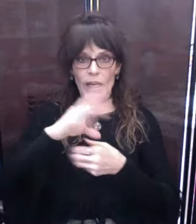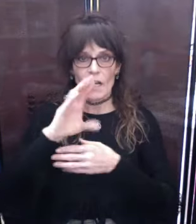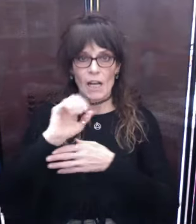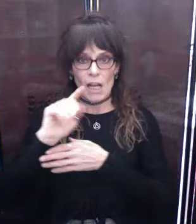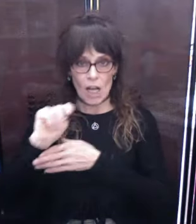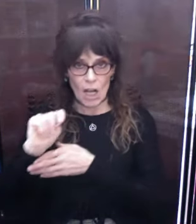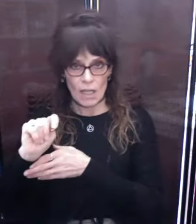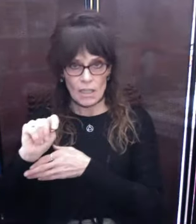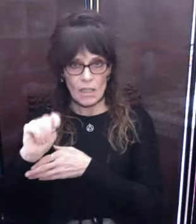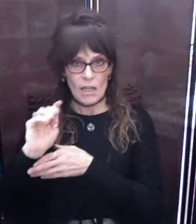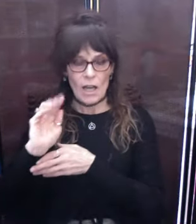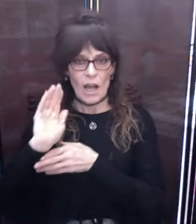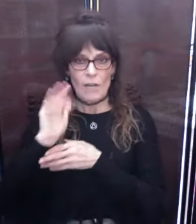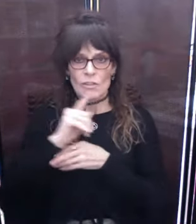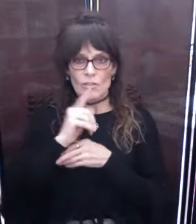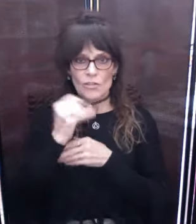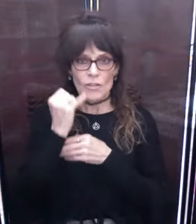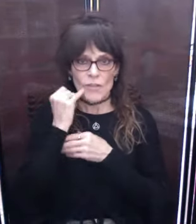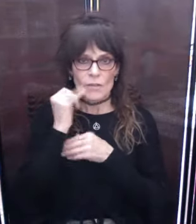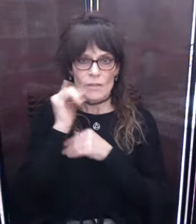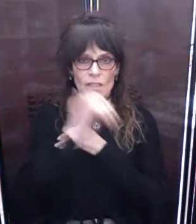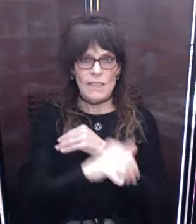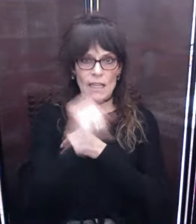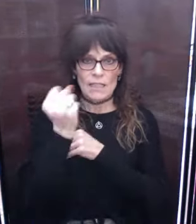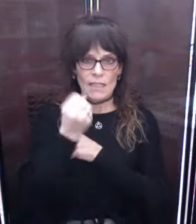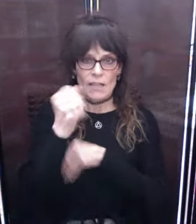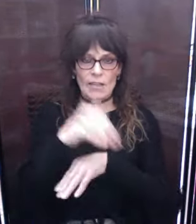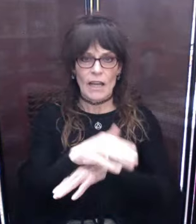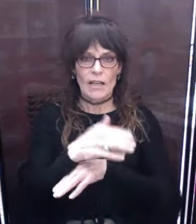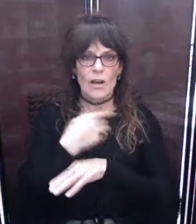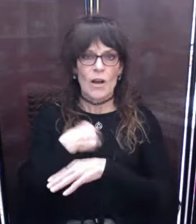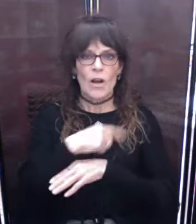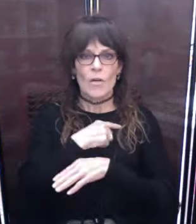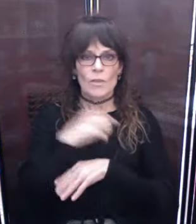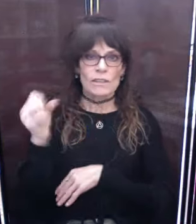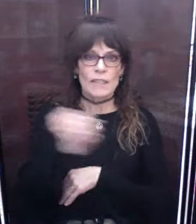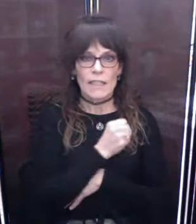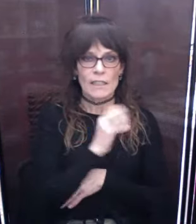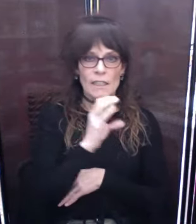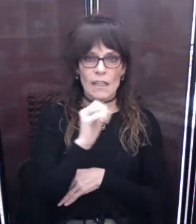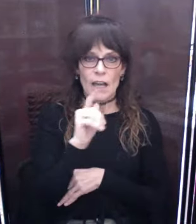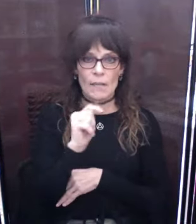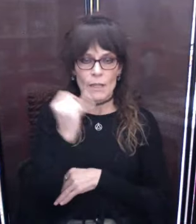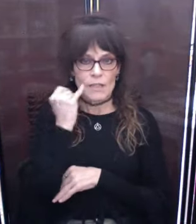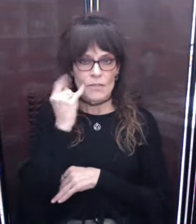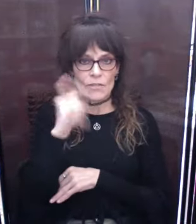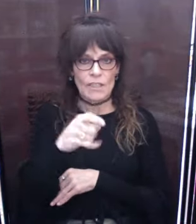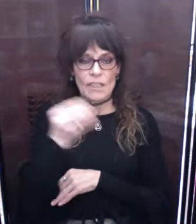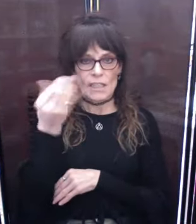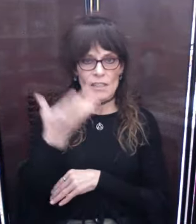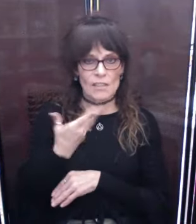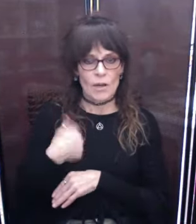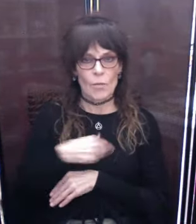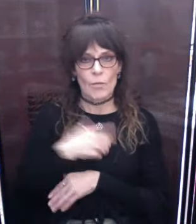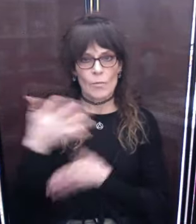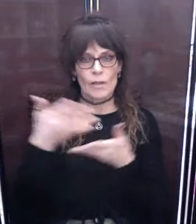wasn't sure if I was going to stay Saturday night or so, and they said, well, then we're going to take the cot back, but if you need it, just let us know and we'll bring it back for you. And I hadn't done